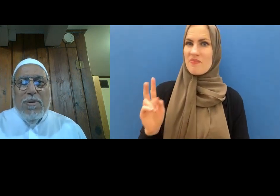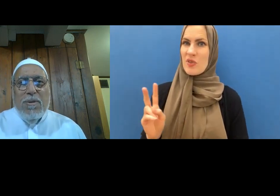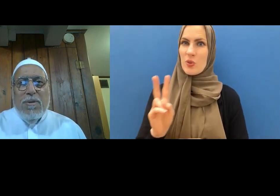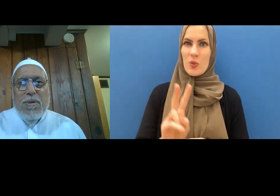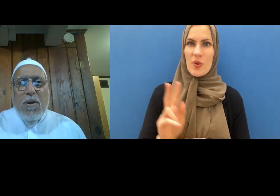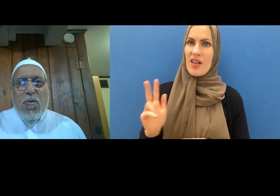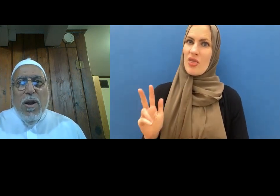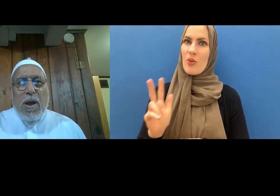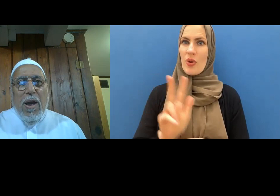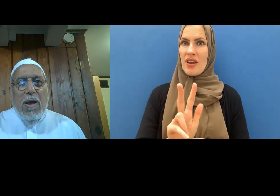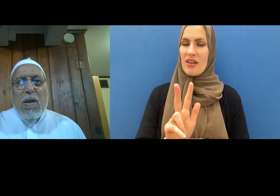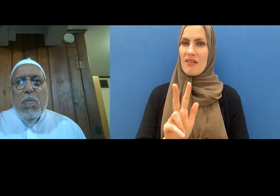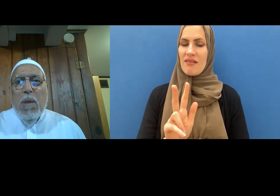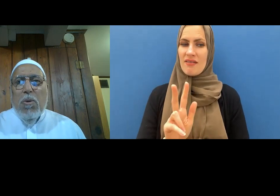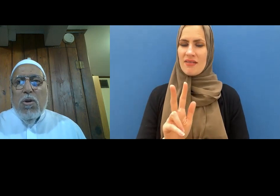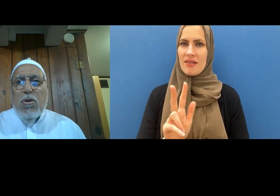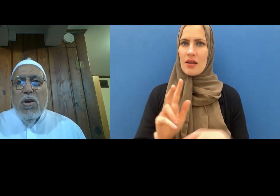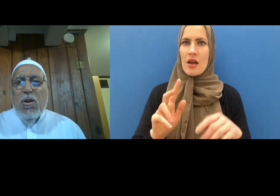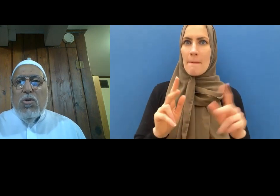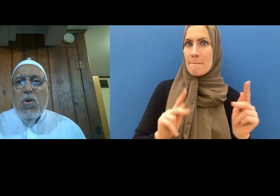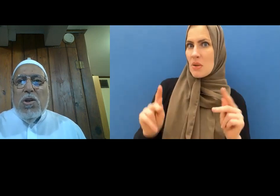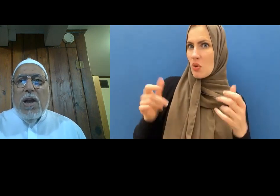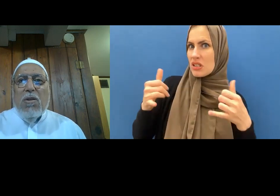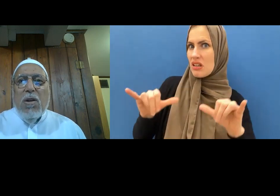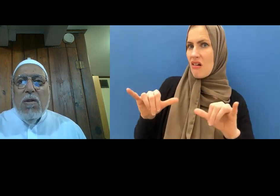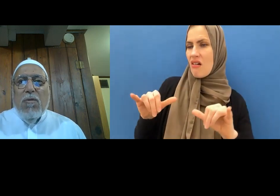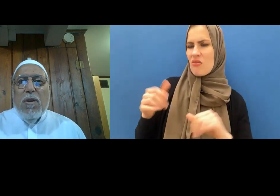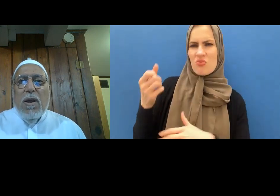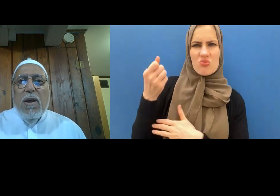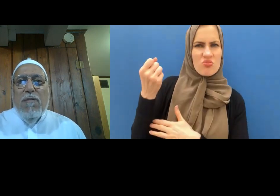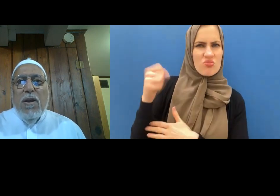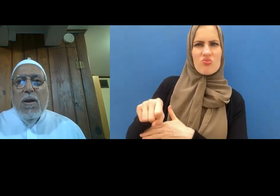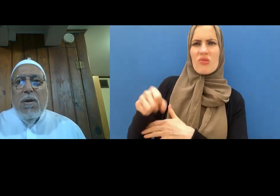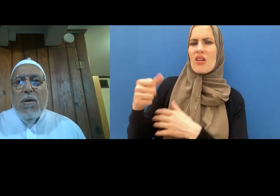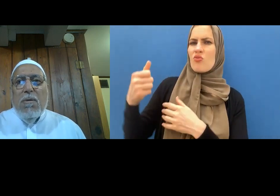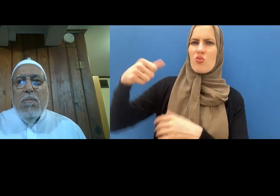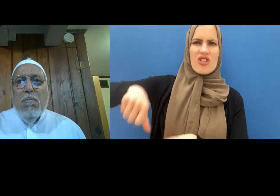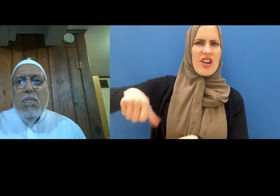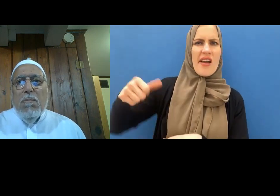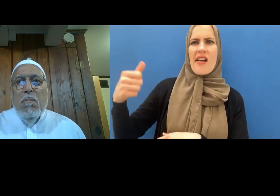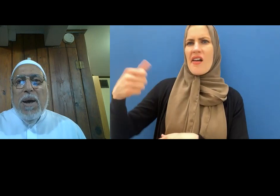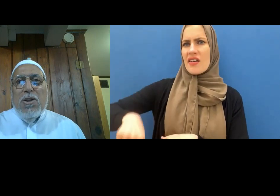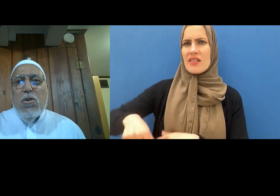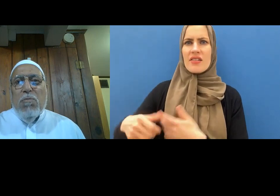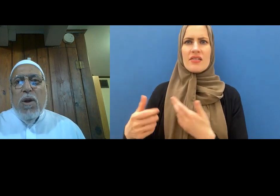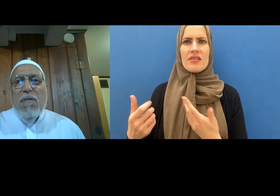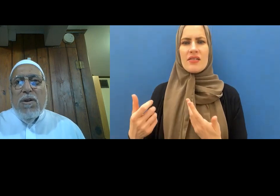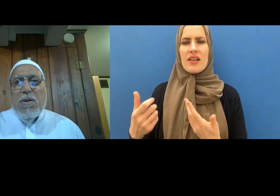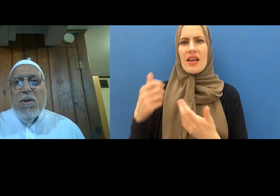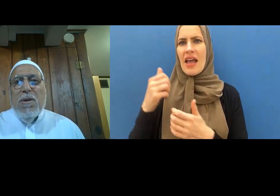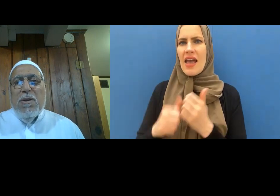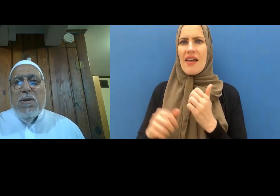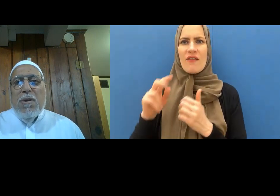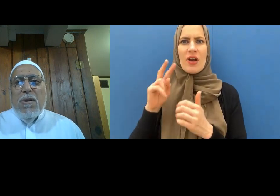ones, and the people continue to reject every batch of